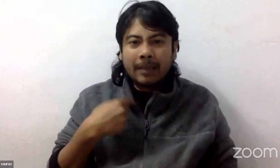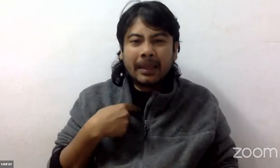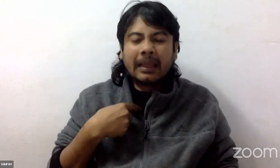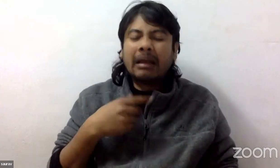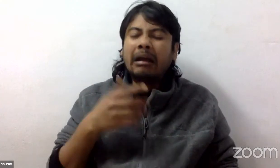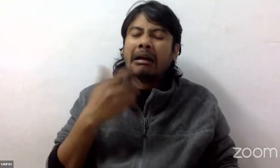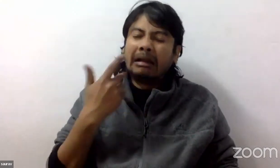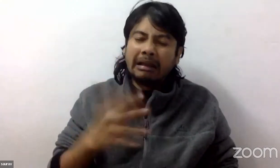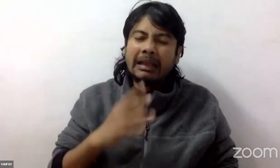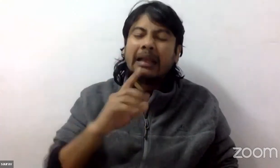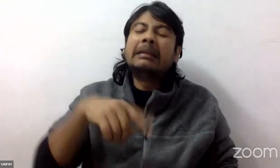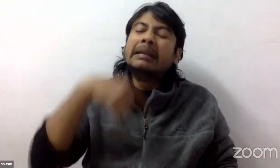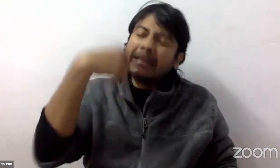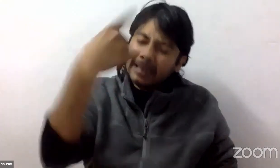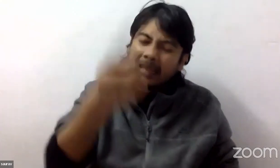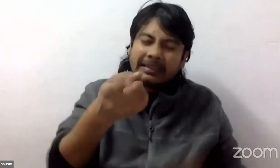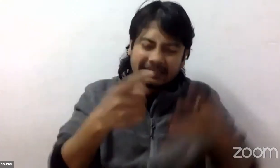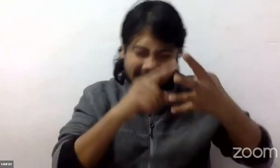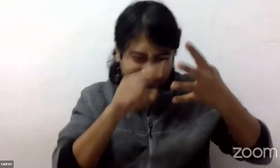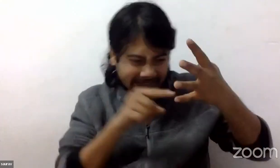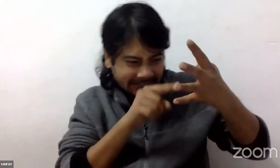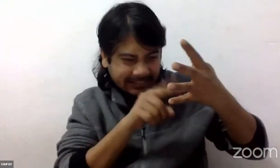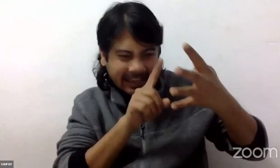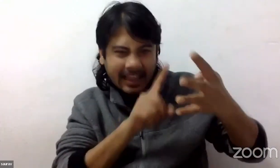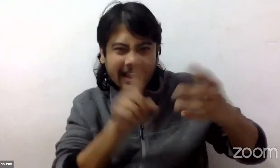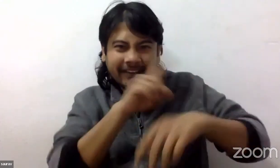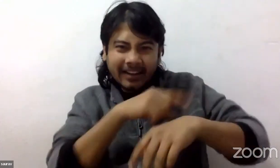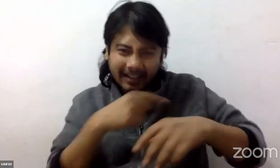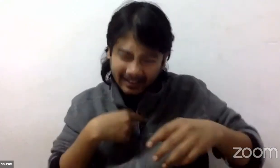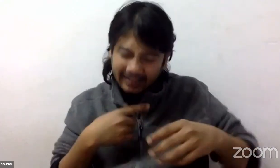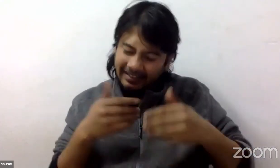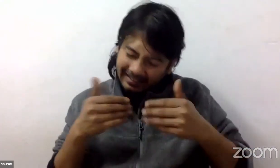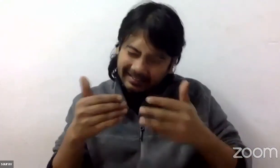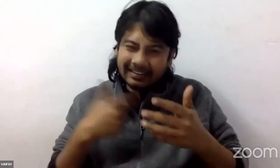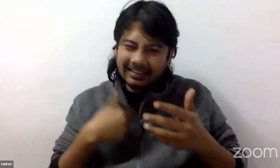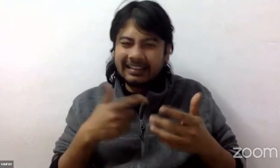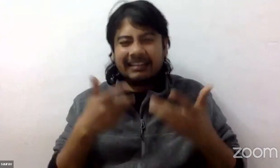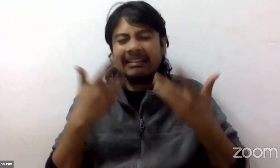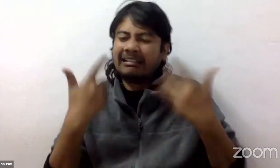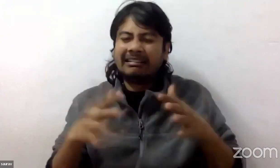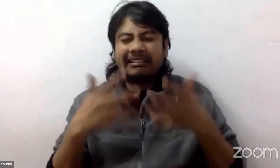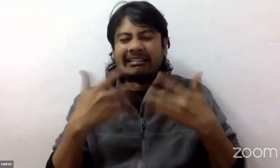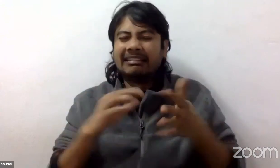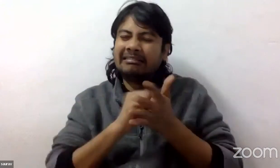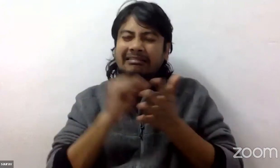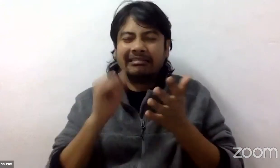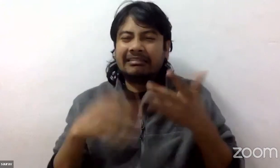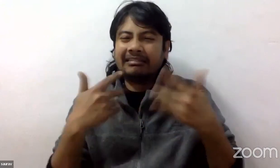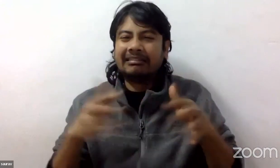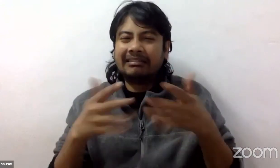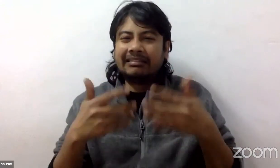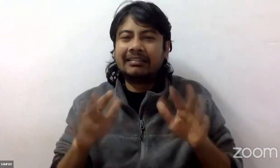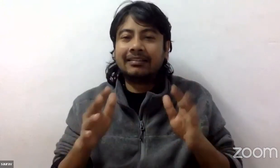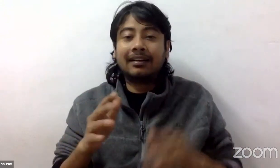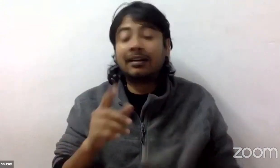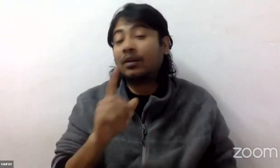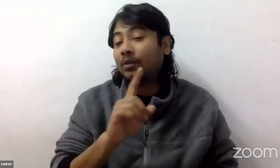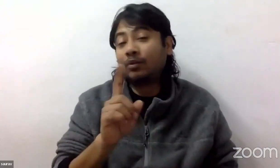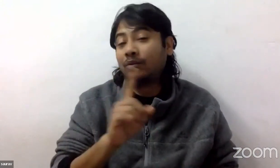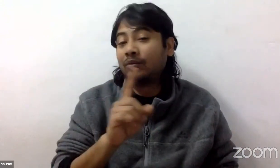own glory. But unfortunately, if you have, happen to break Ekadashi, to eaten something, or due to certain